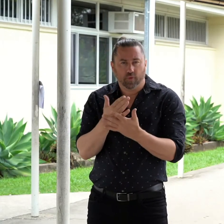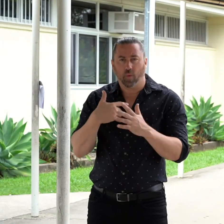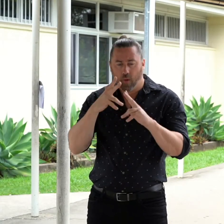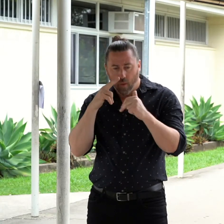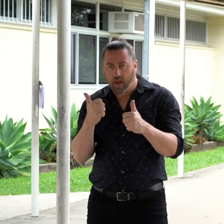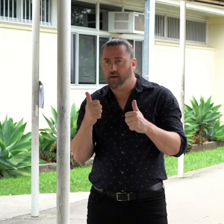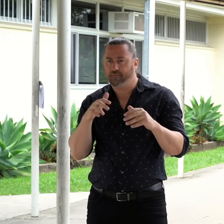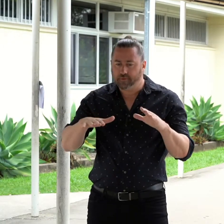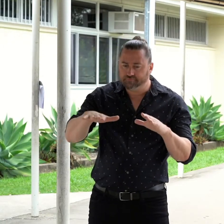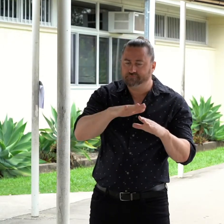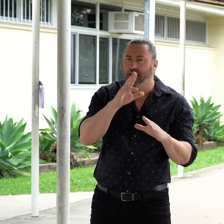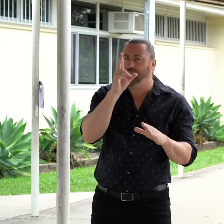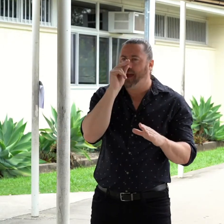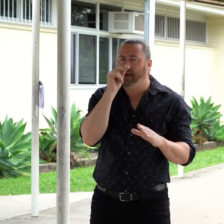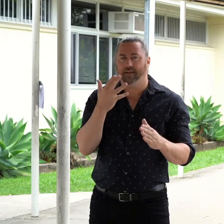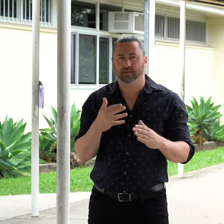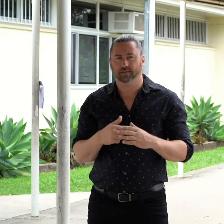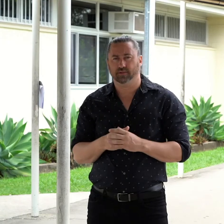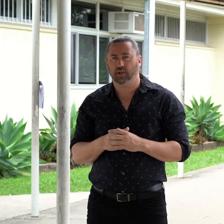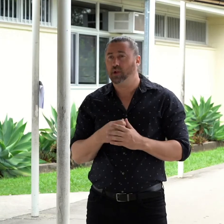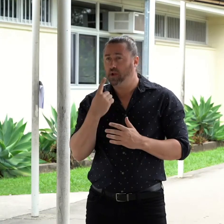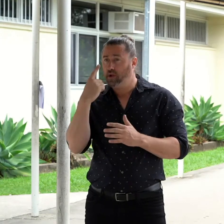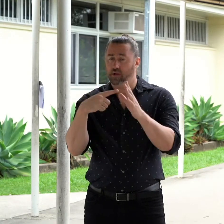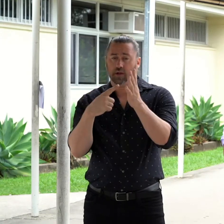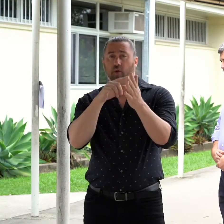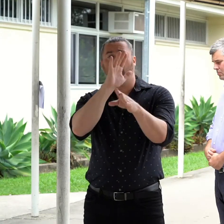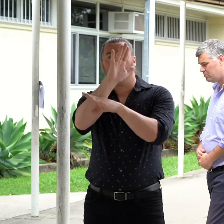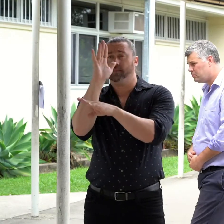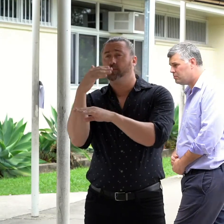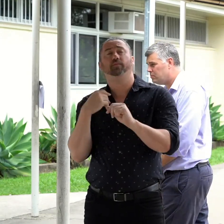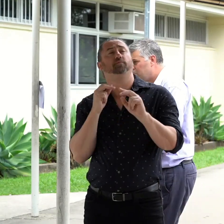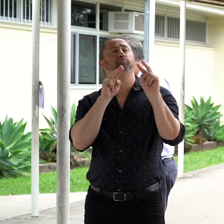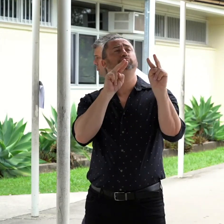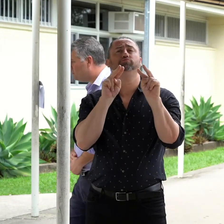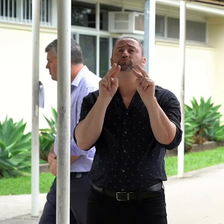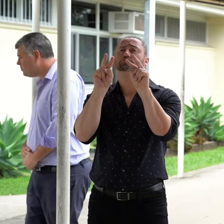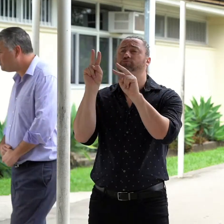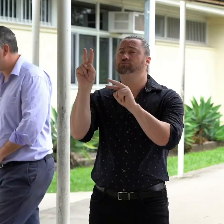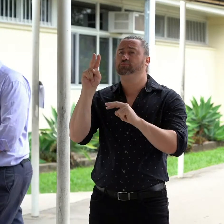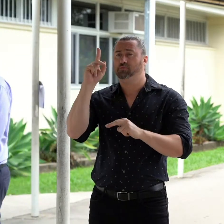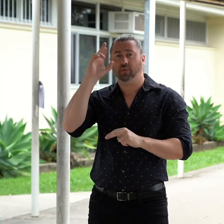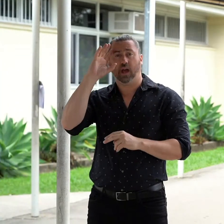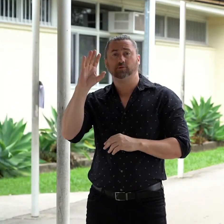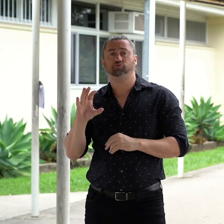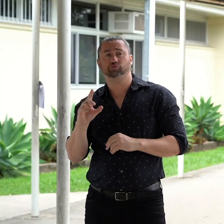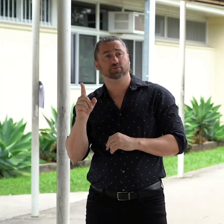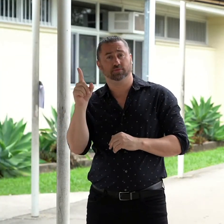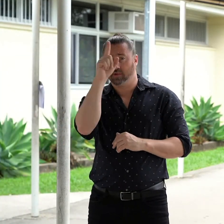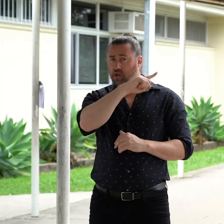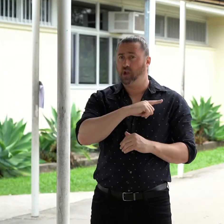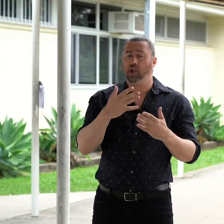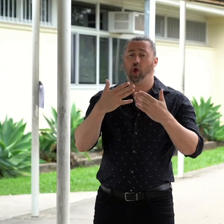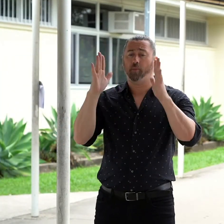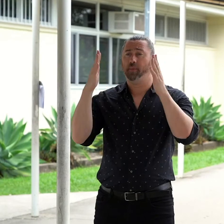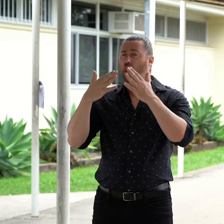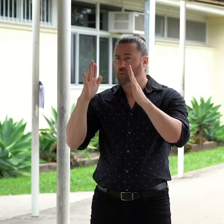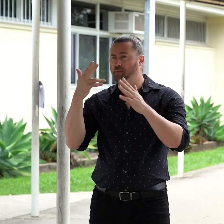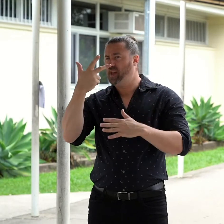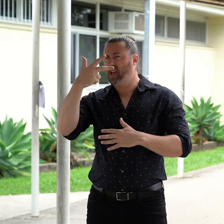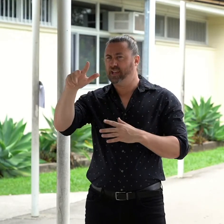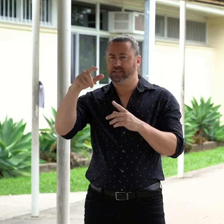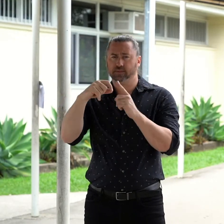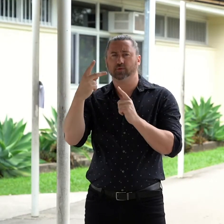that community. We've also seen what's happened overseas, where many countries have opened up fully at the 80%